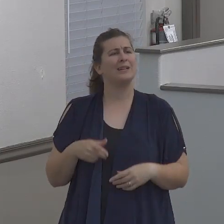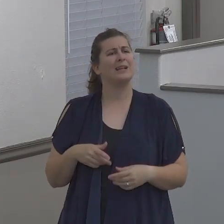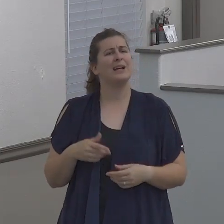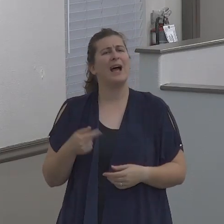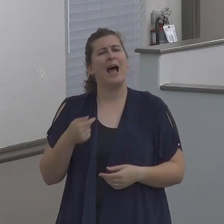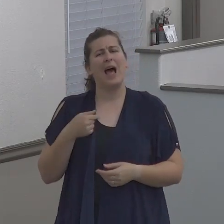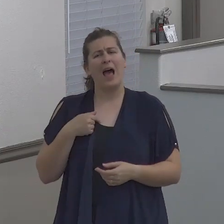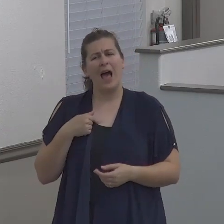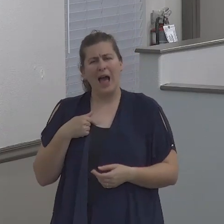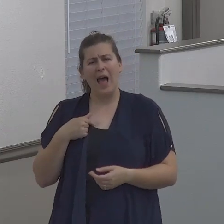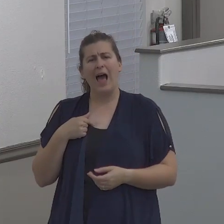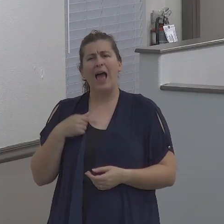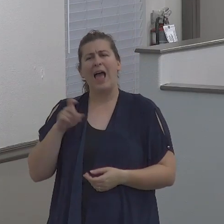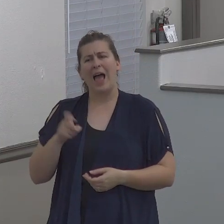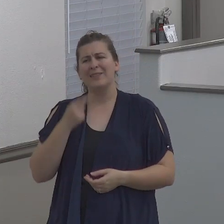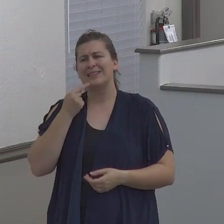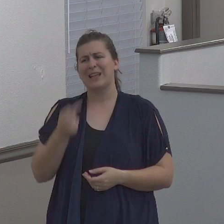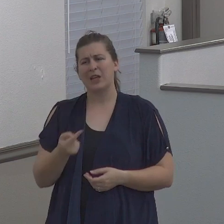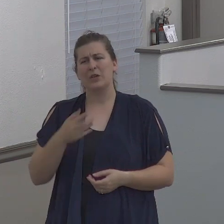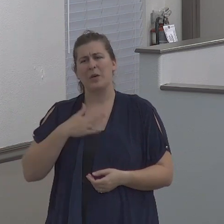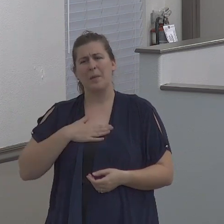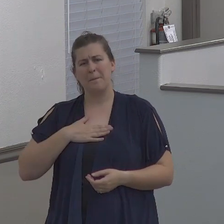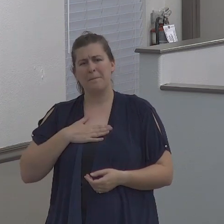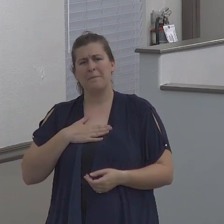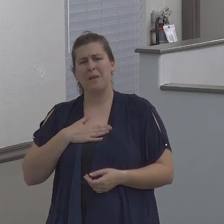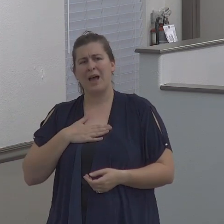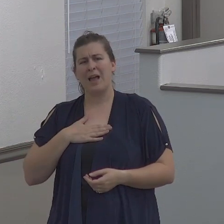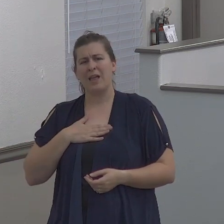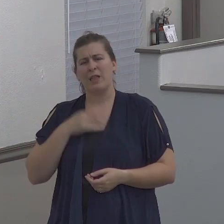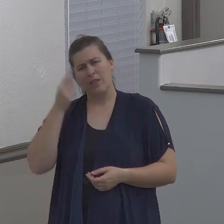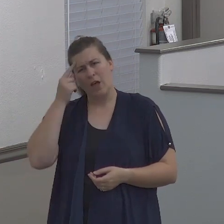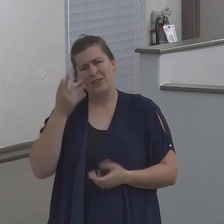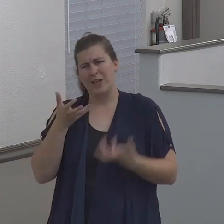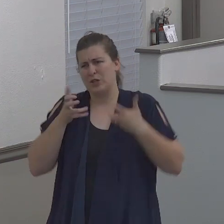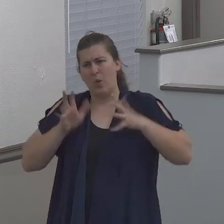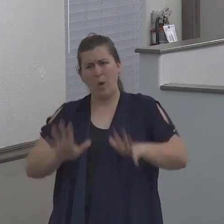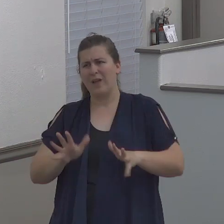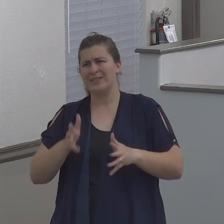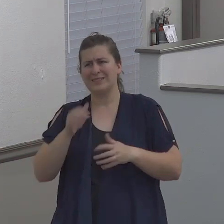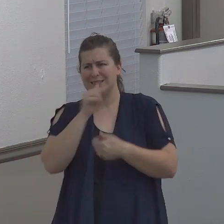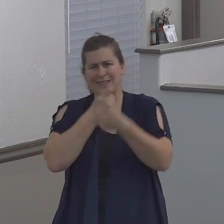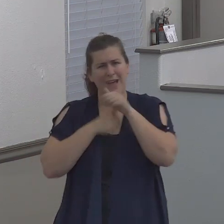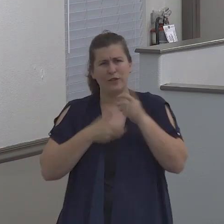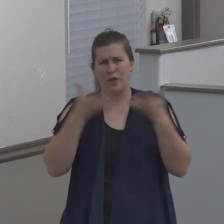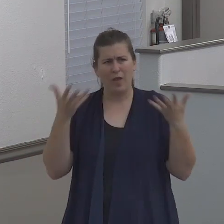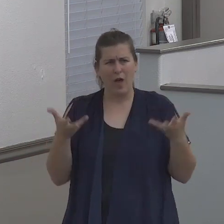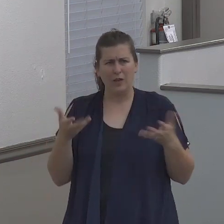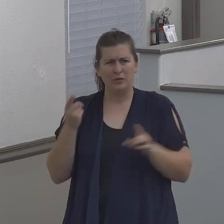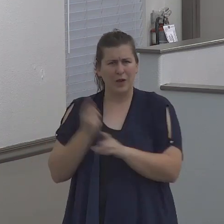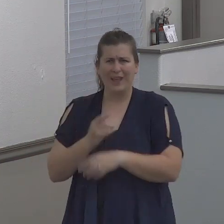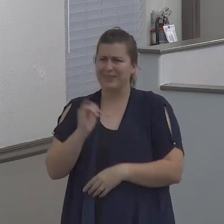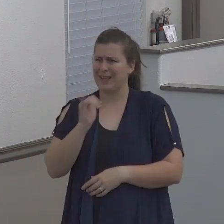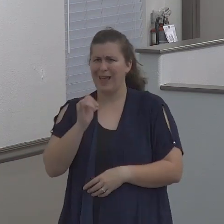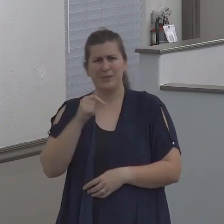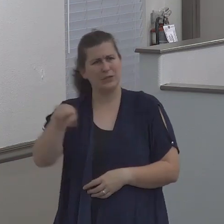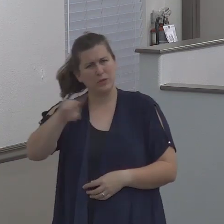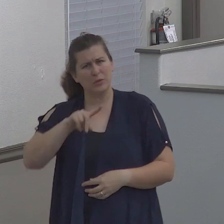long a while is, but I'm like you, beloved. I have to tell you, in my humanity, I don't want to suffer much, do